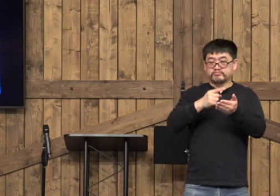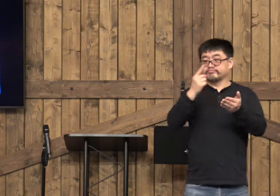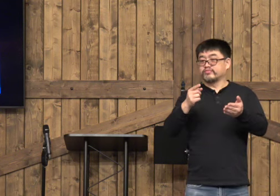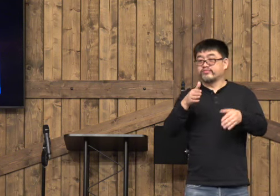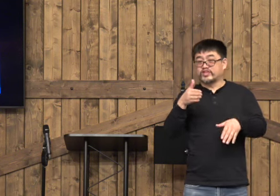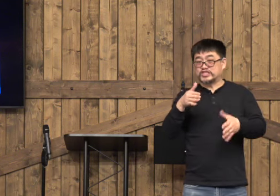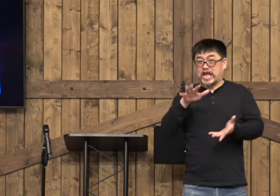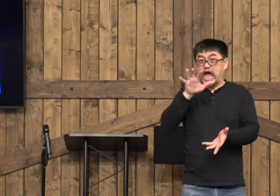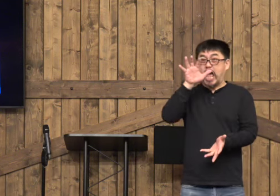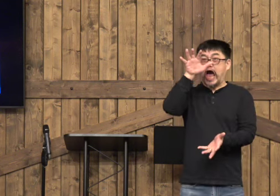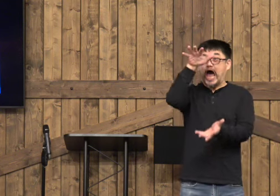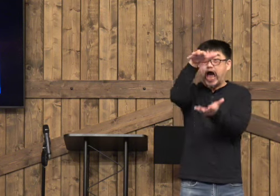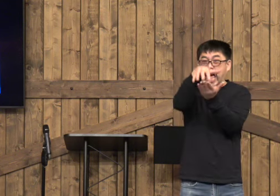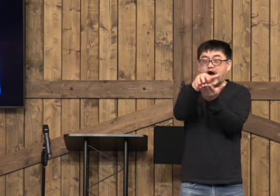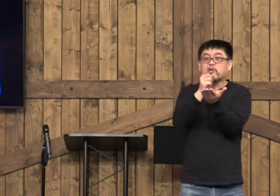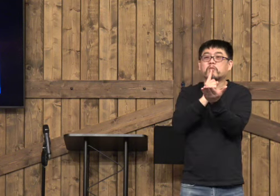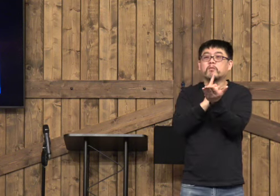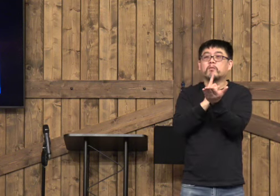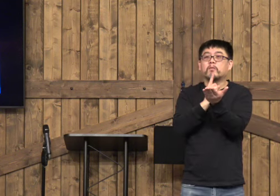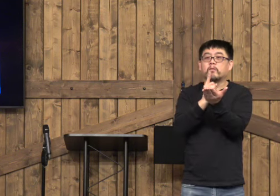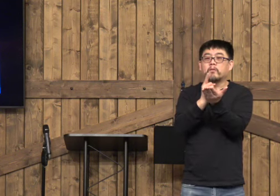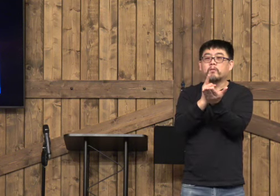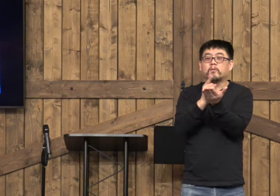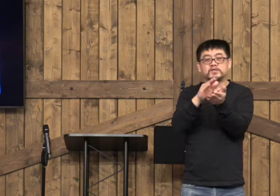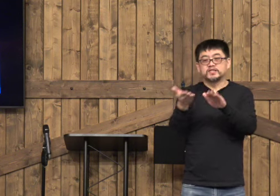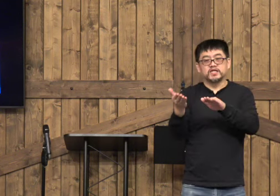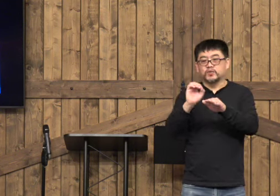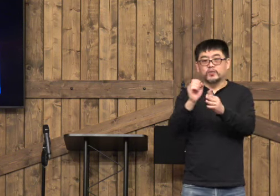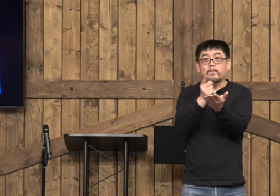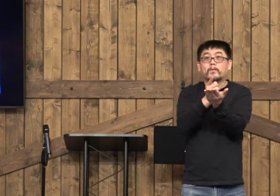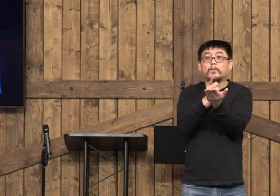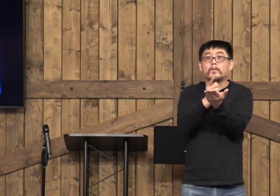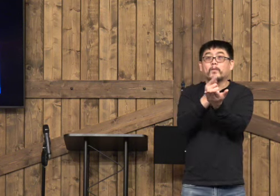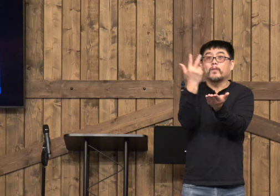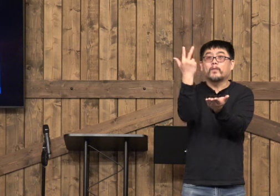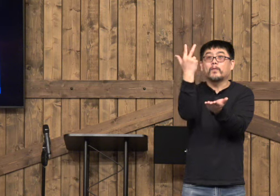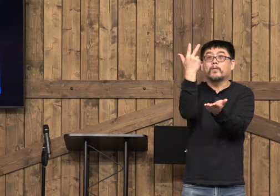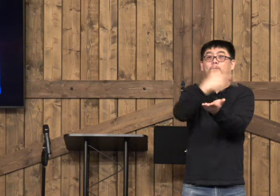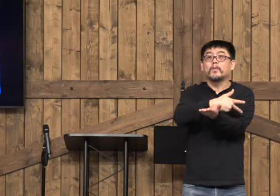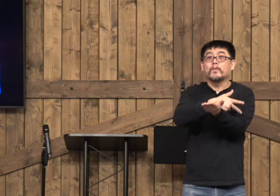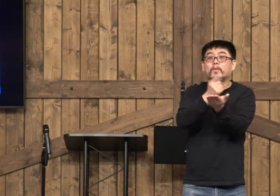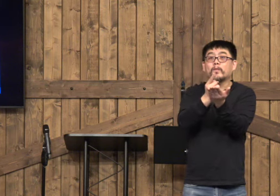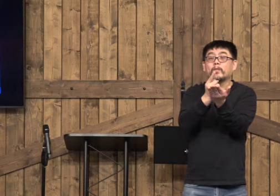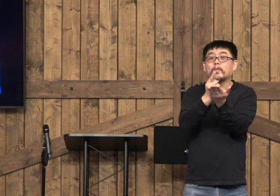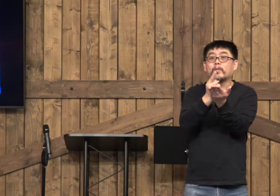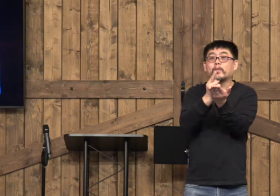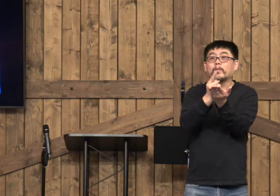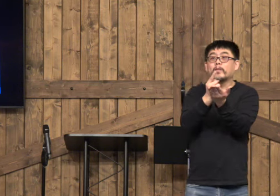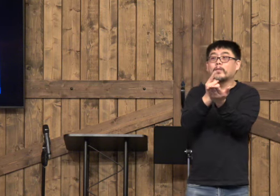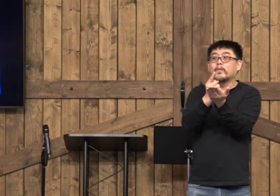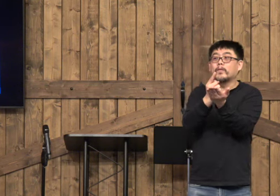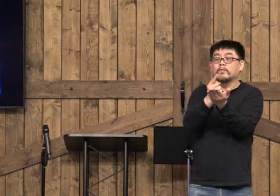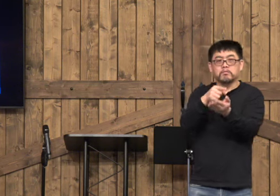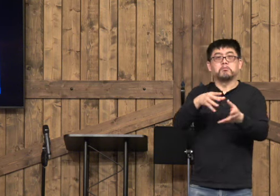So he decided to go on a boat. And then this giant fish swallowed him. And he stayed in that fish's belly